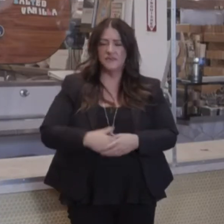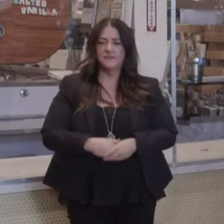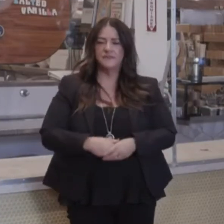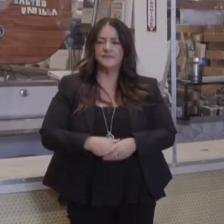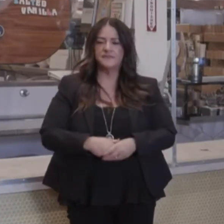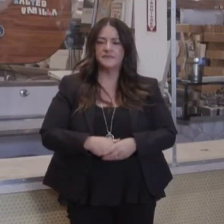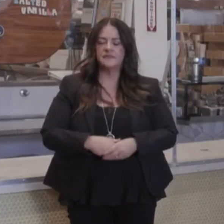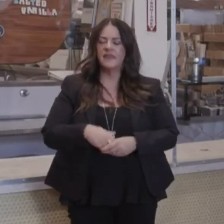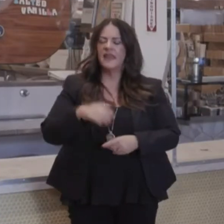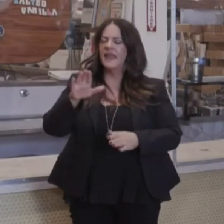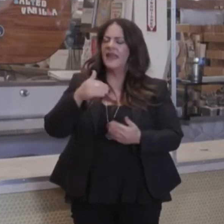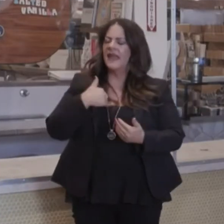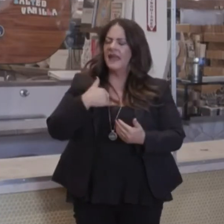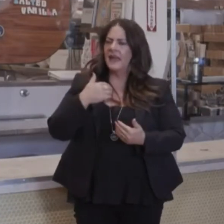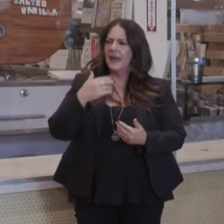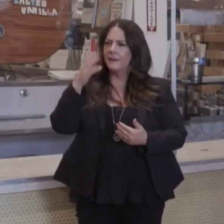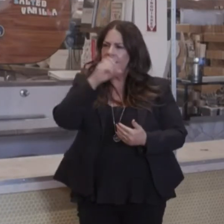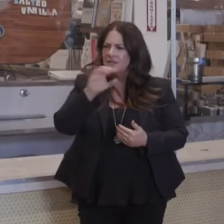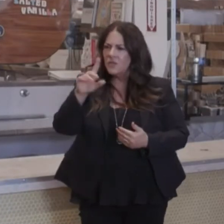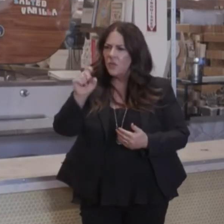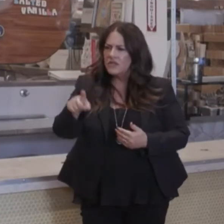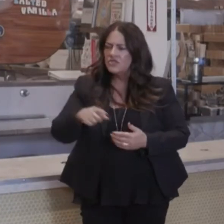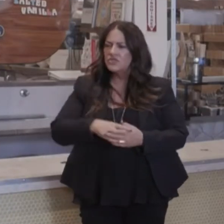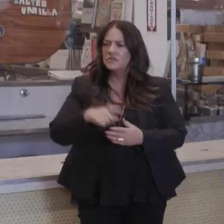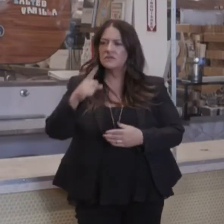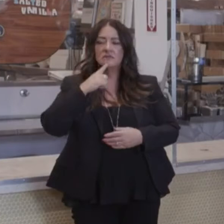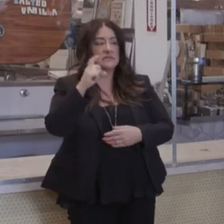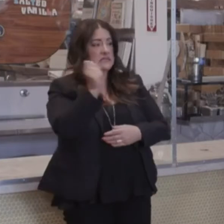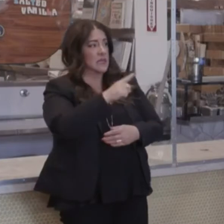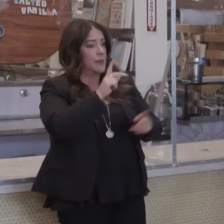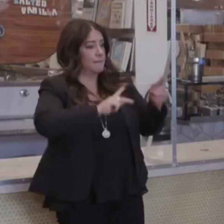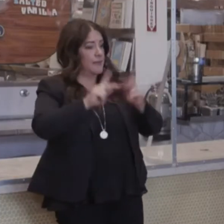In the question, forgive me, I missed the question. So people of